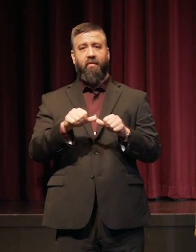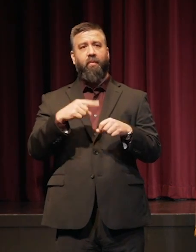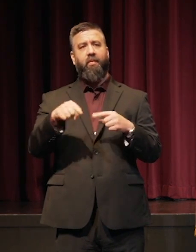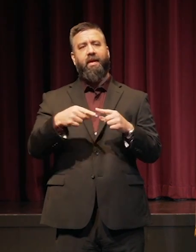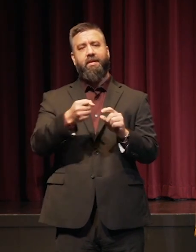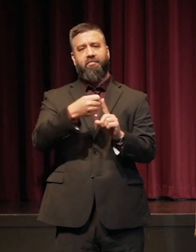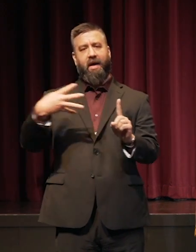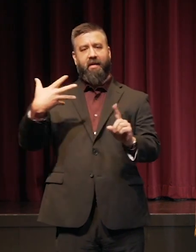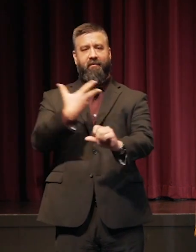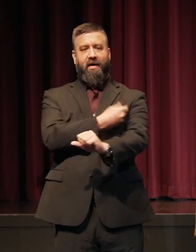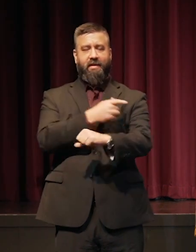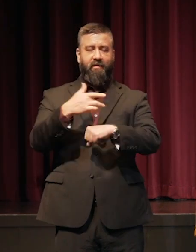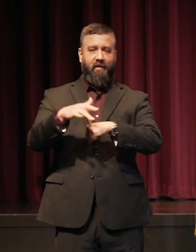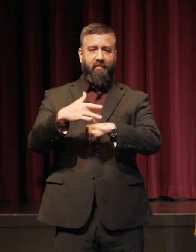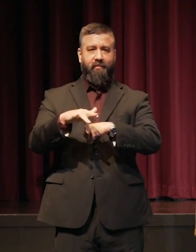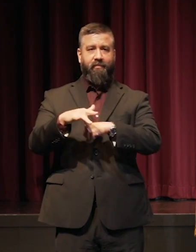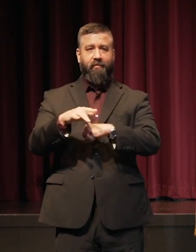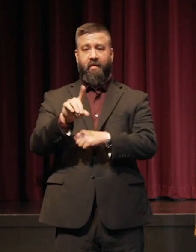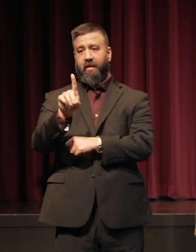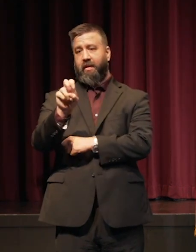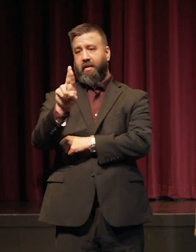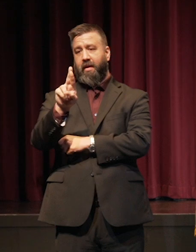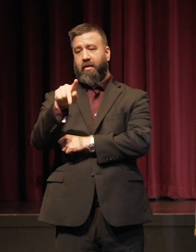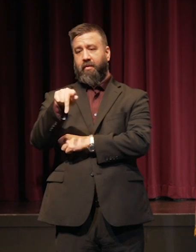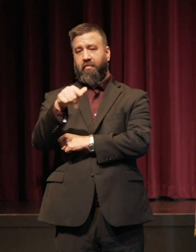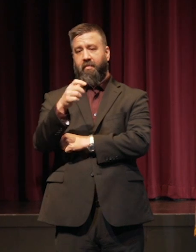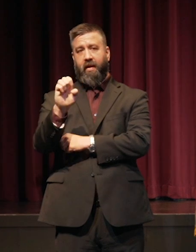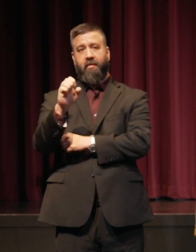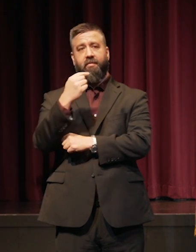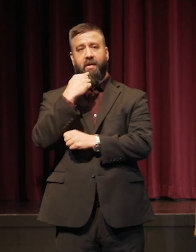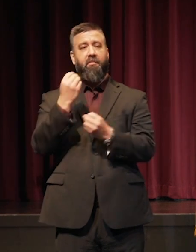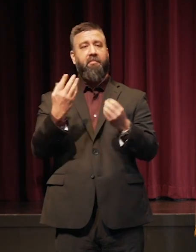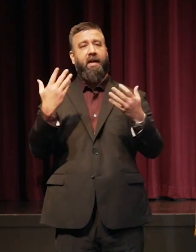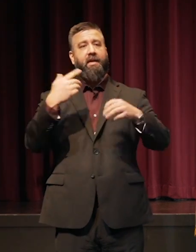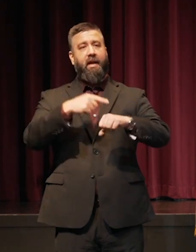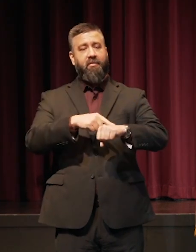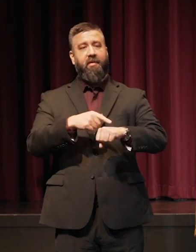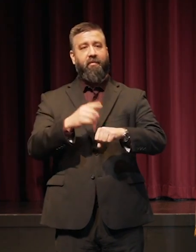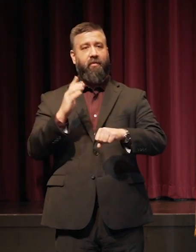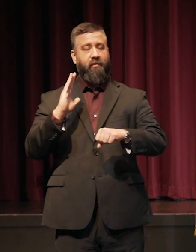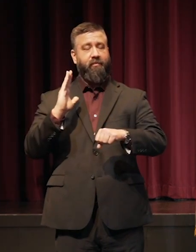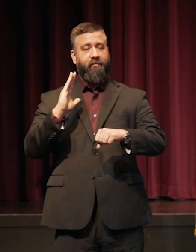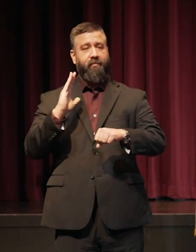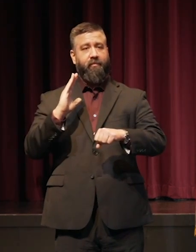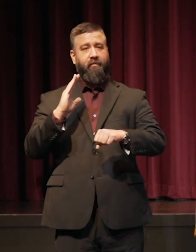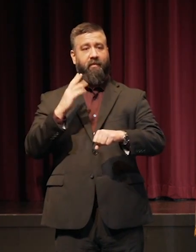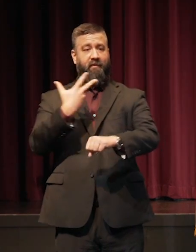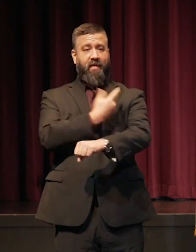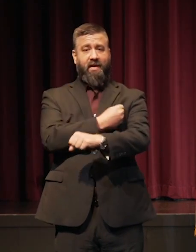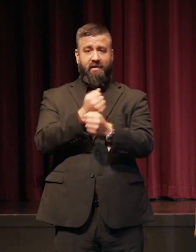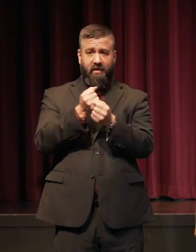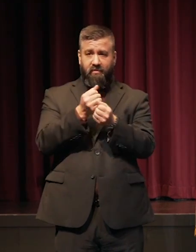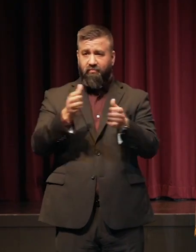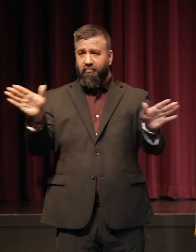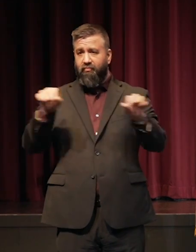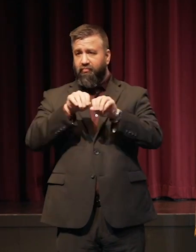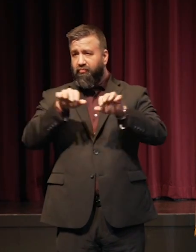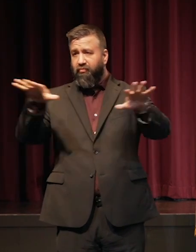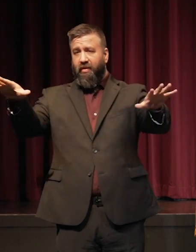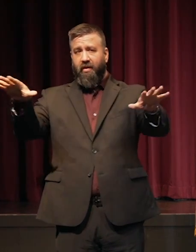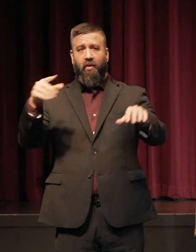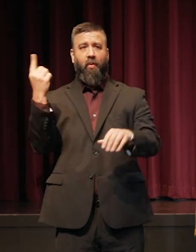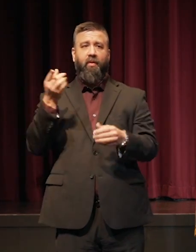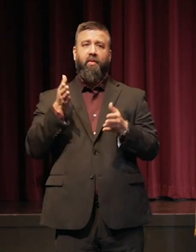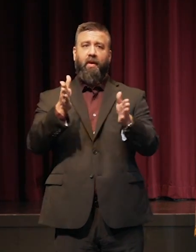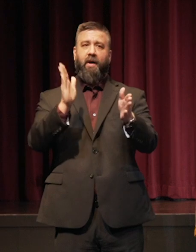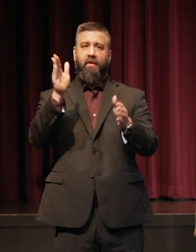activities. As Dr. Page has said many times before, widespread vaccination is the only way we are going to get through